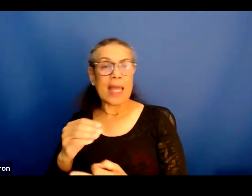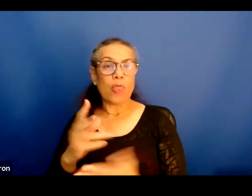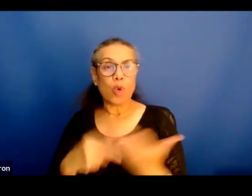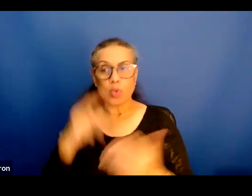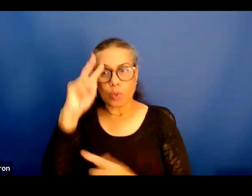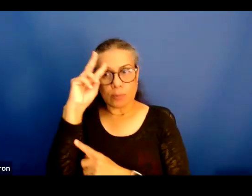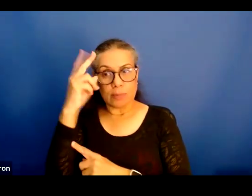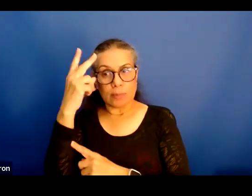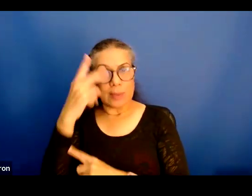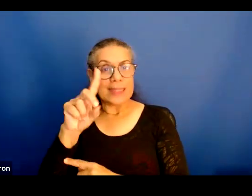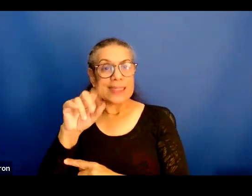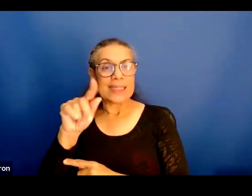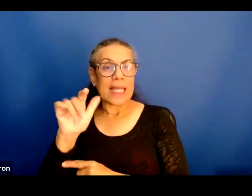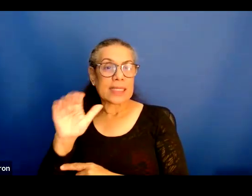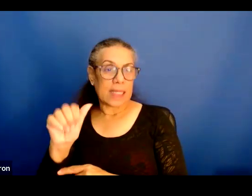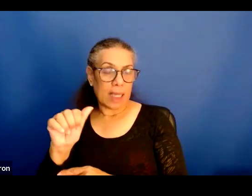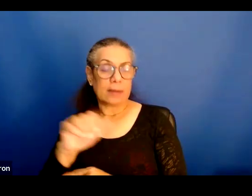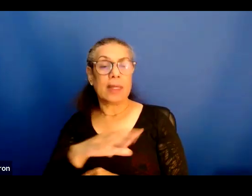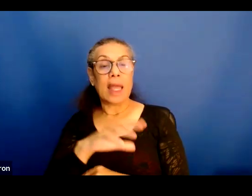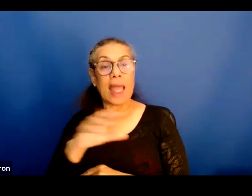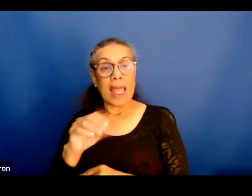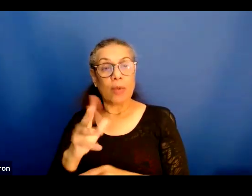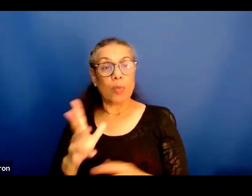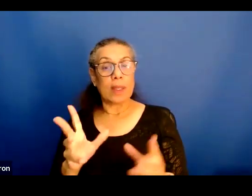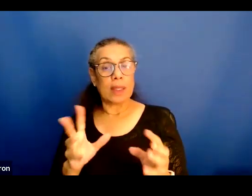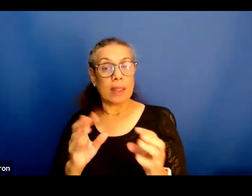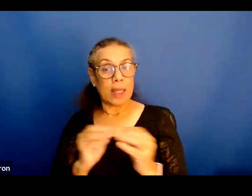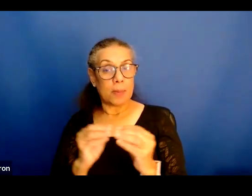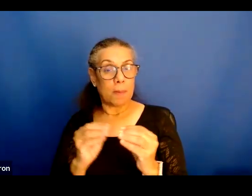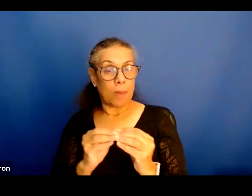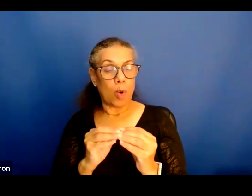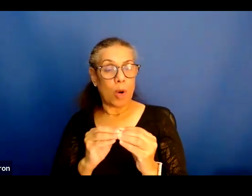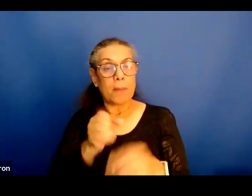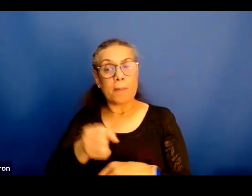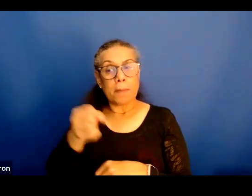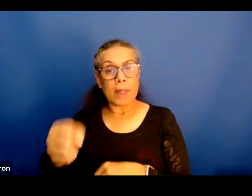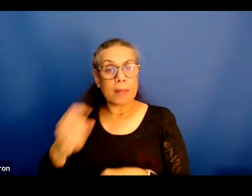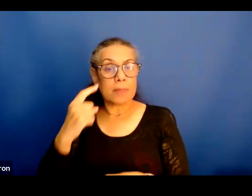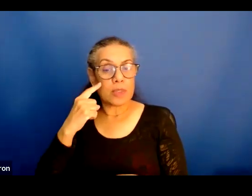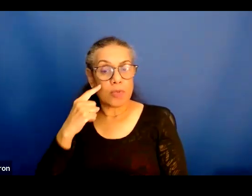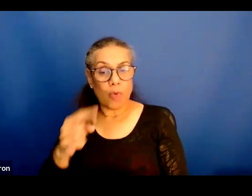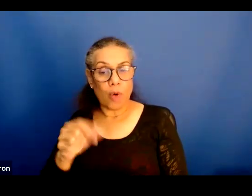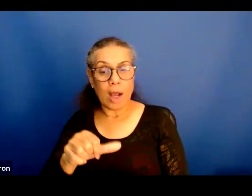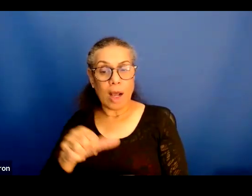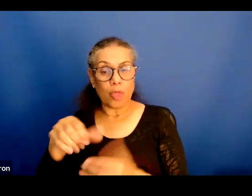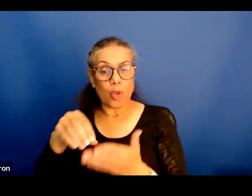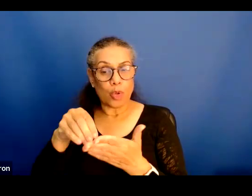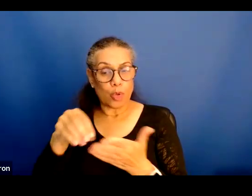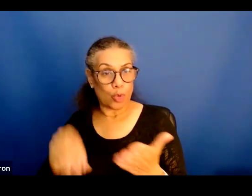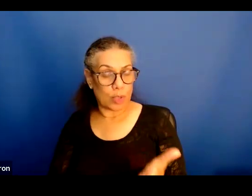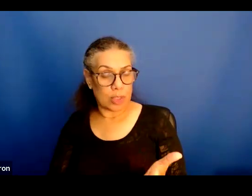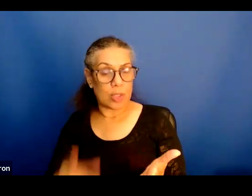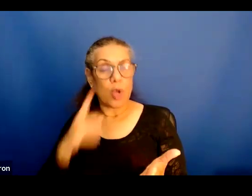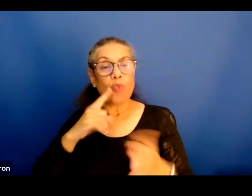and language-based learning disabilities. We've also expanded inclusive placements for our youngest learners by increasing our inclusive placement